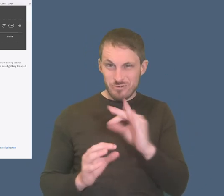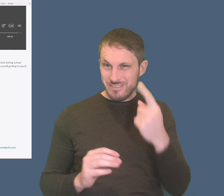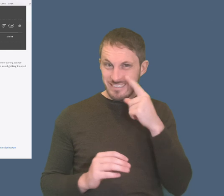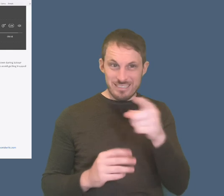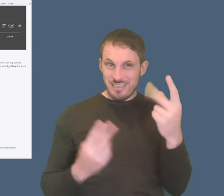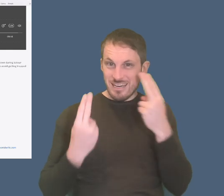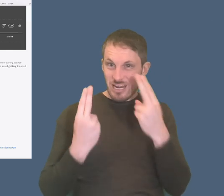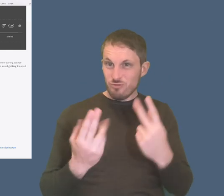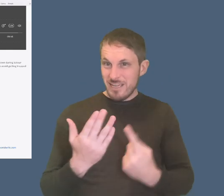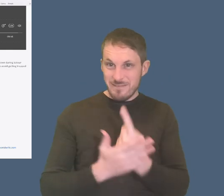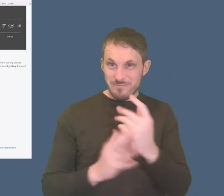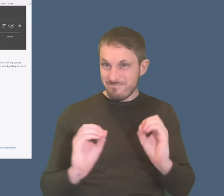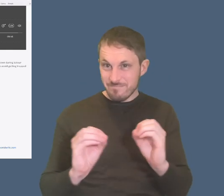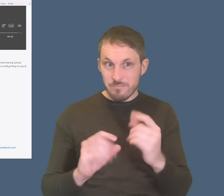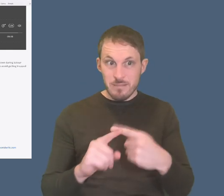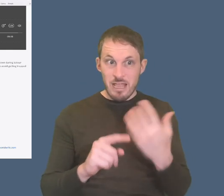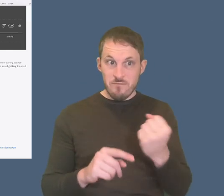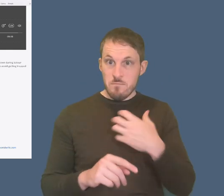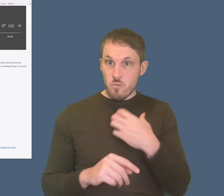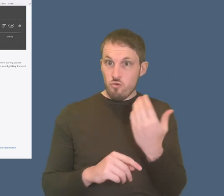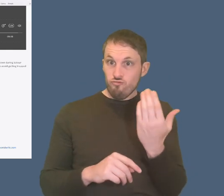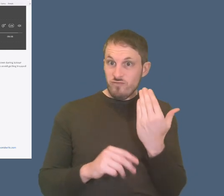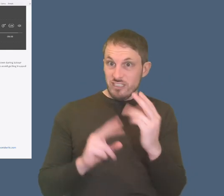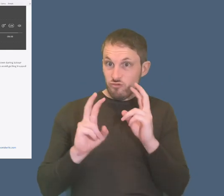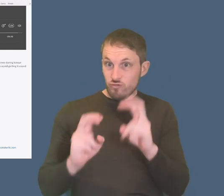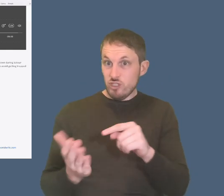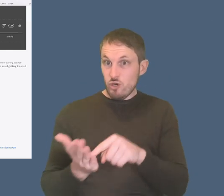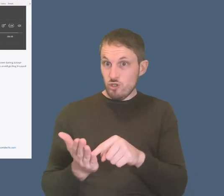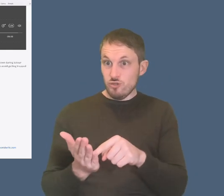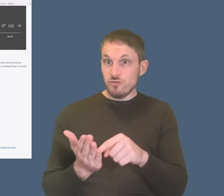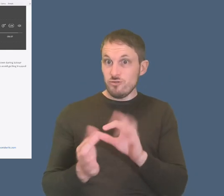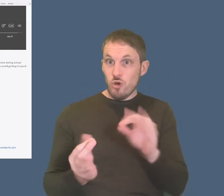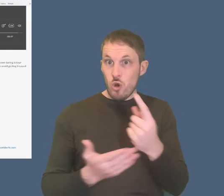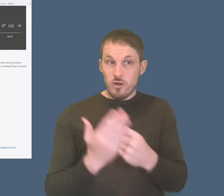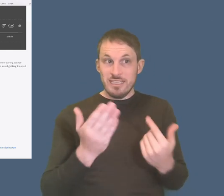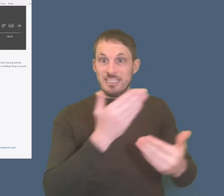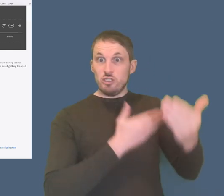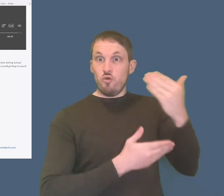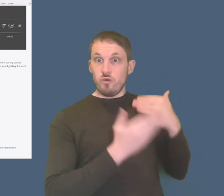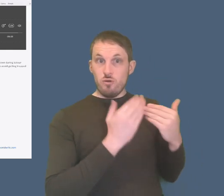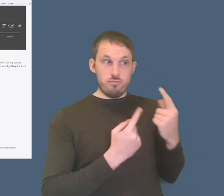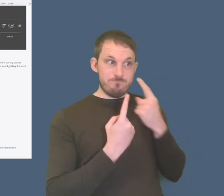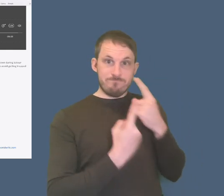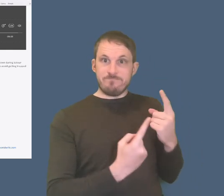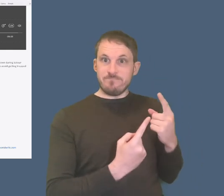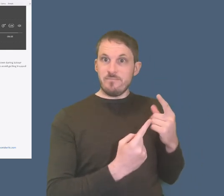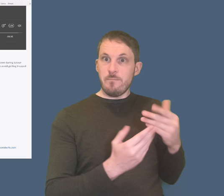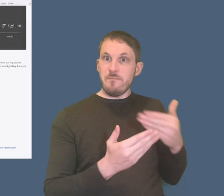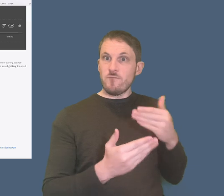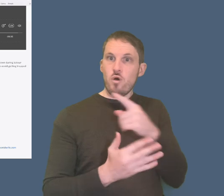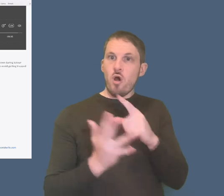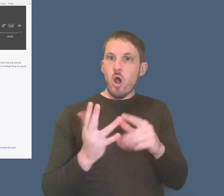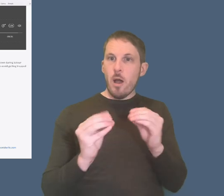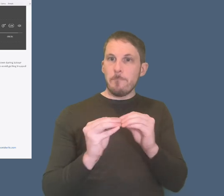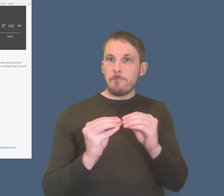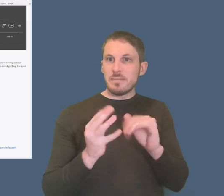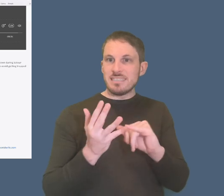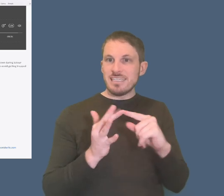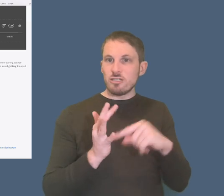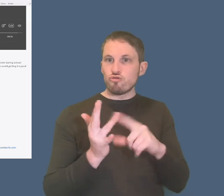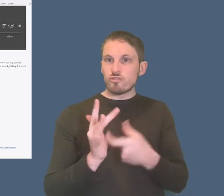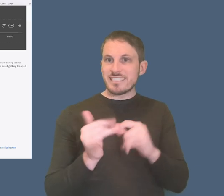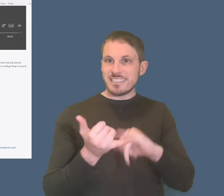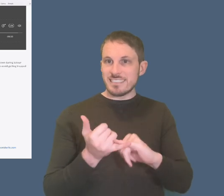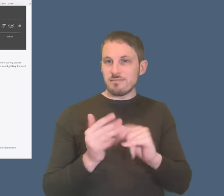And there's more recent research than just the historical understandings of what women did in birth before obstetrics.